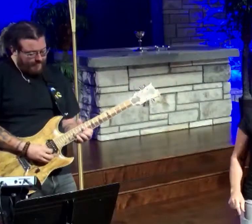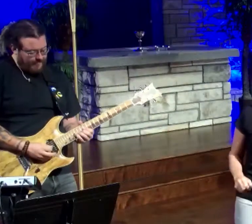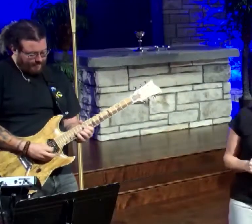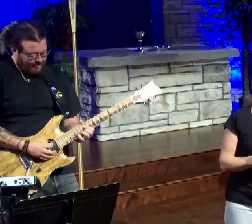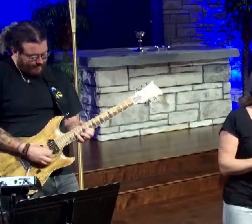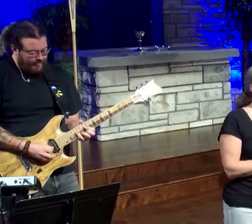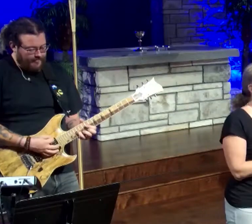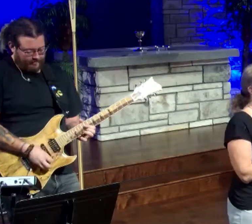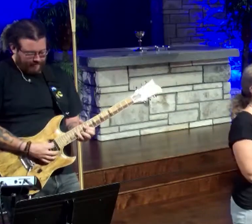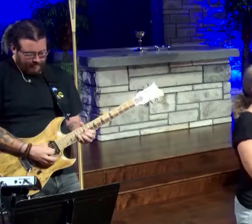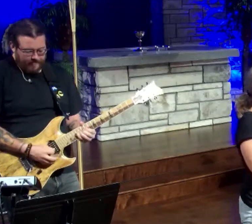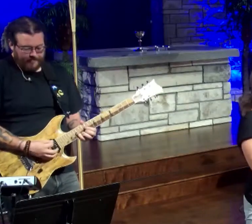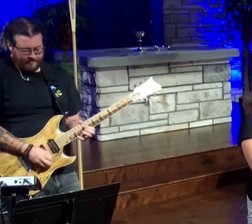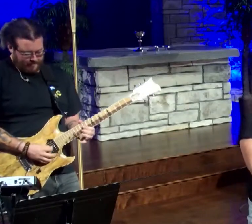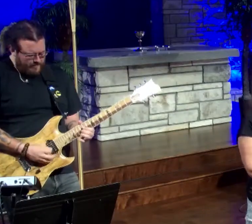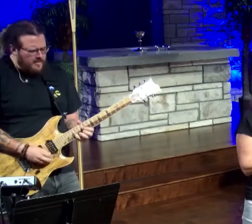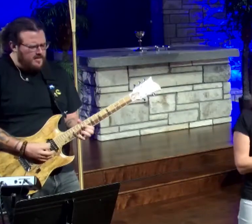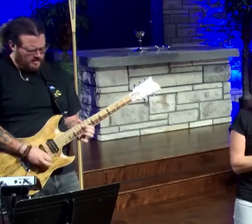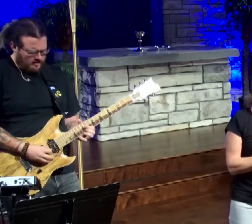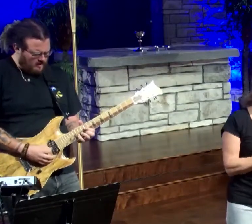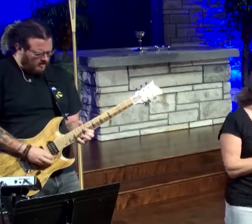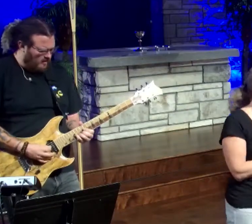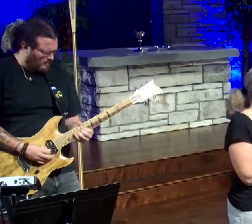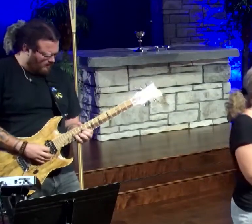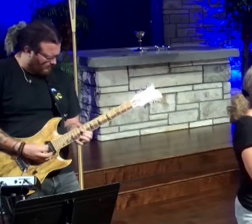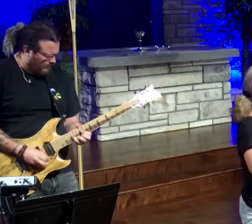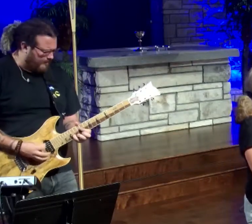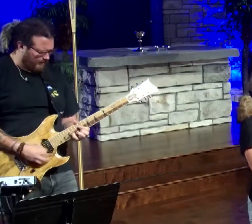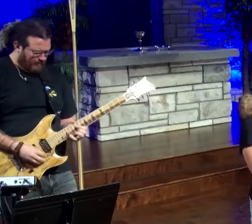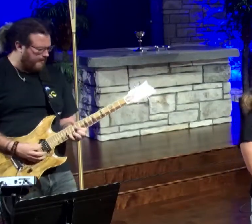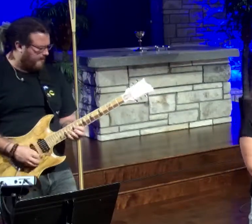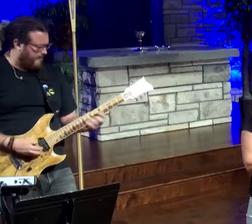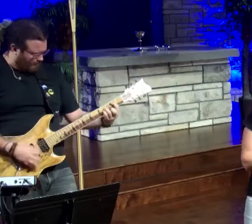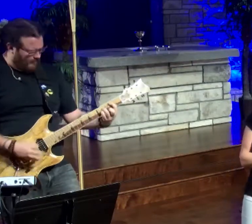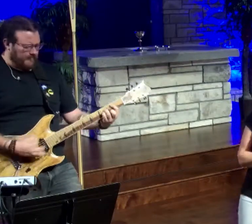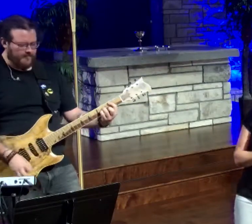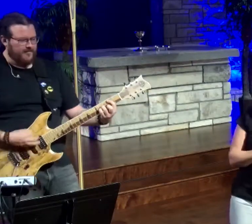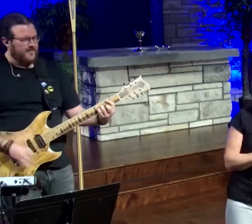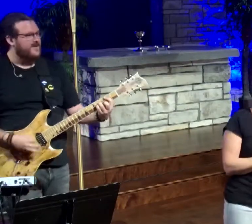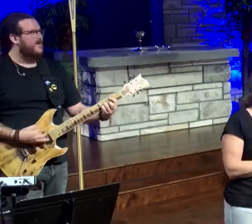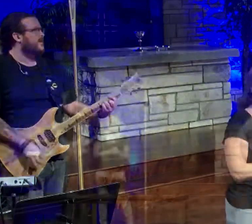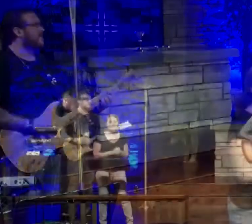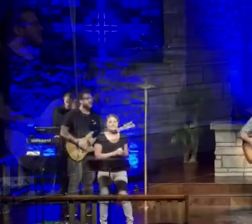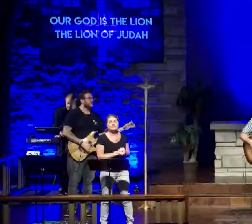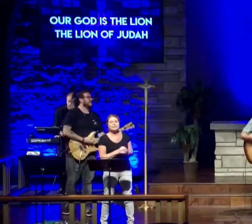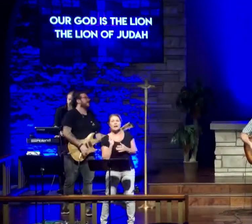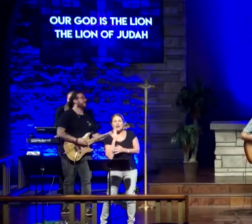Yeah.